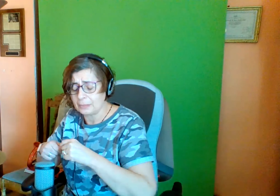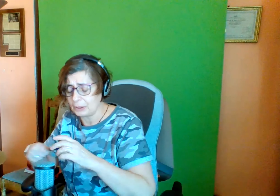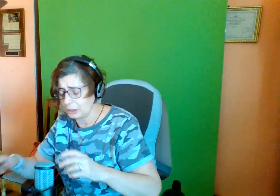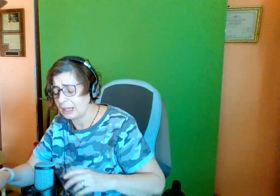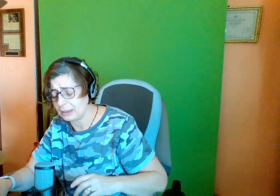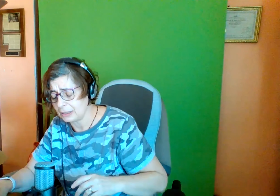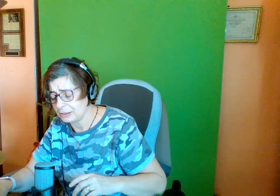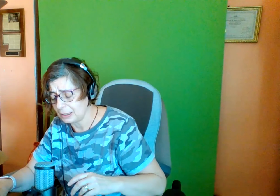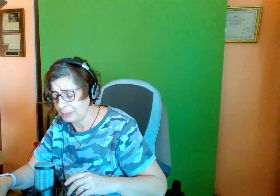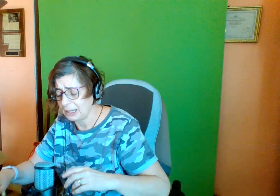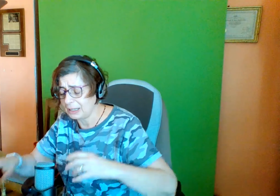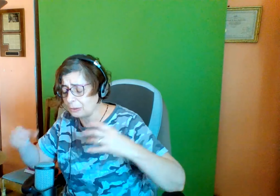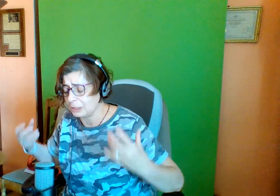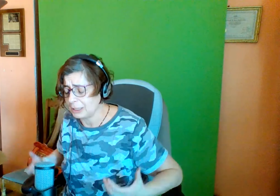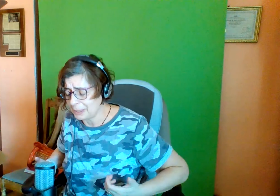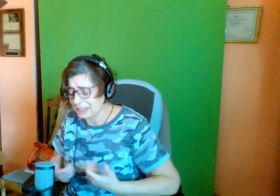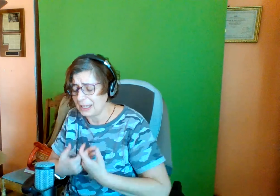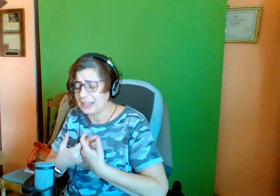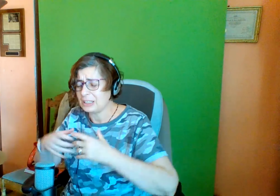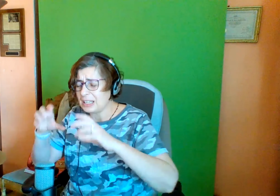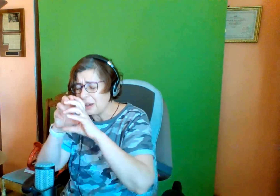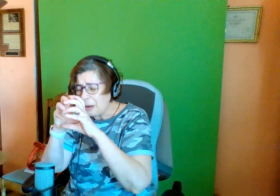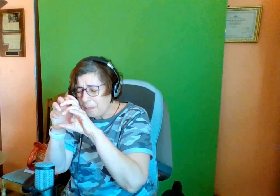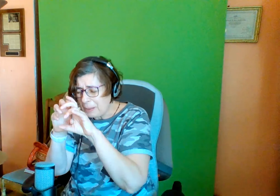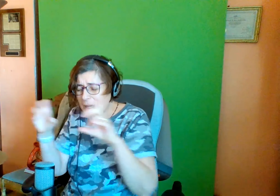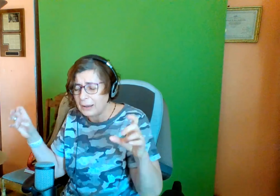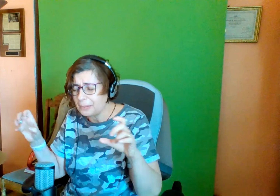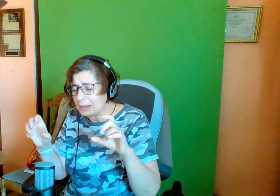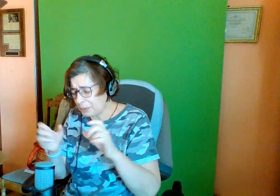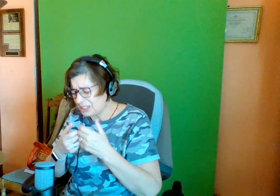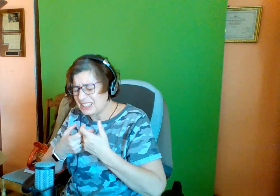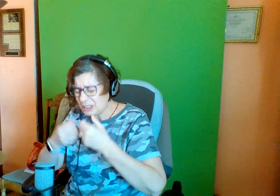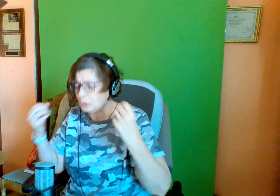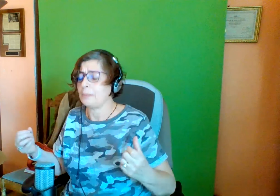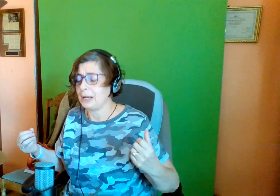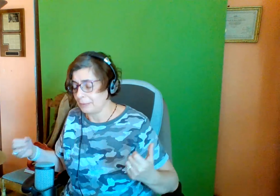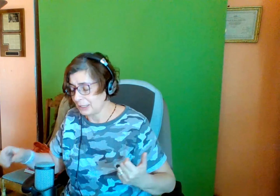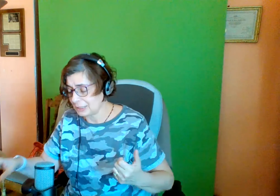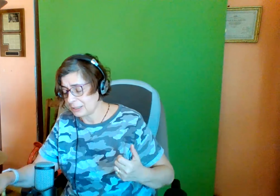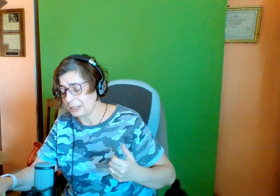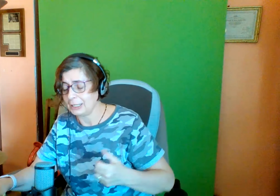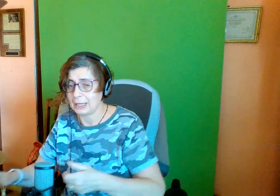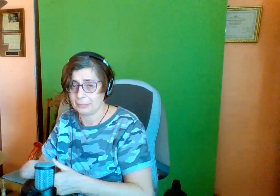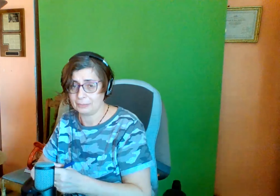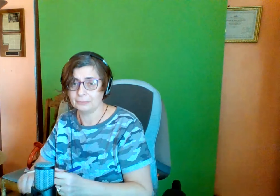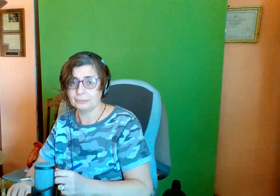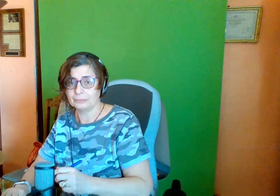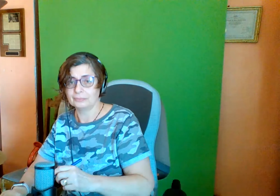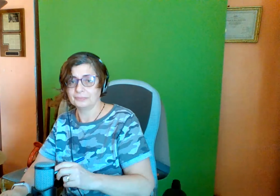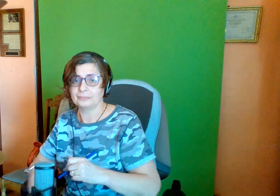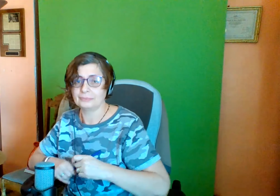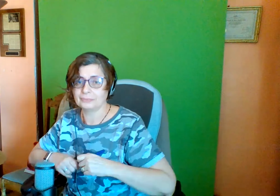gente con discapacidades, y mi palabra pues es una palabra: accesibilidad.